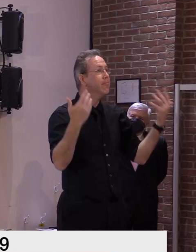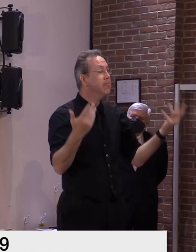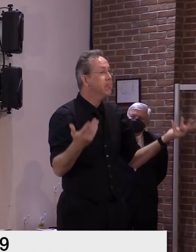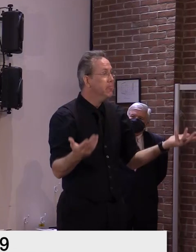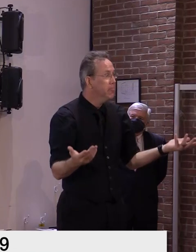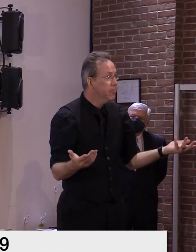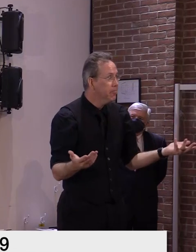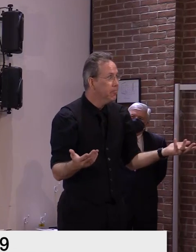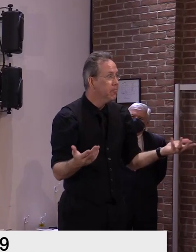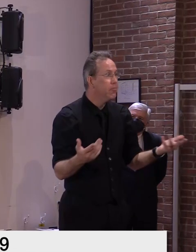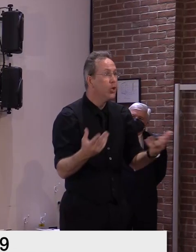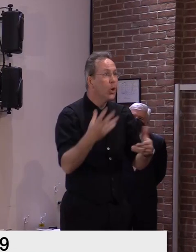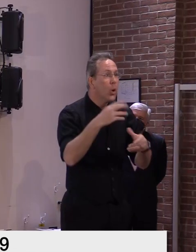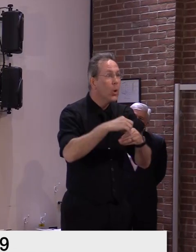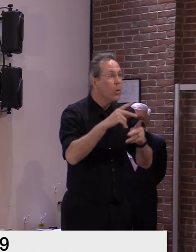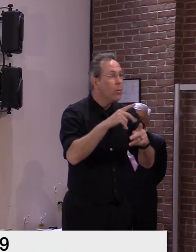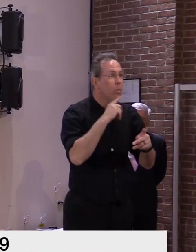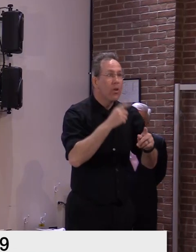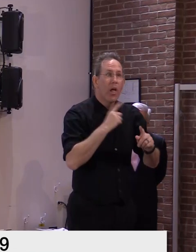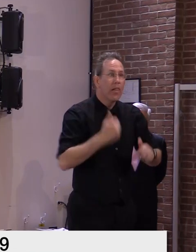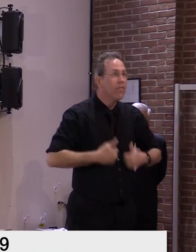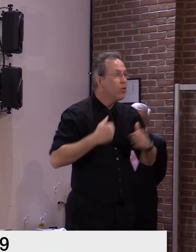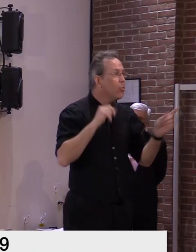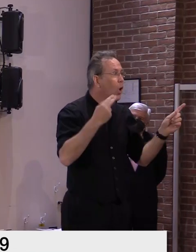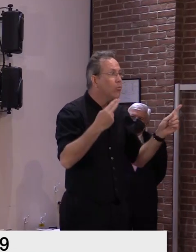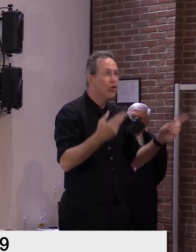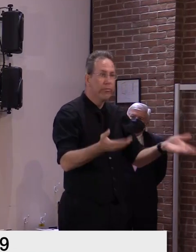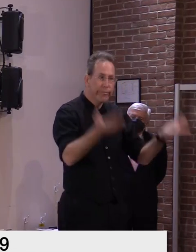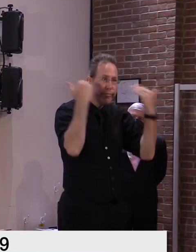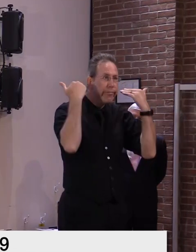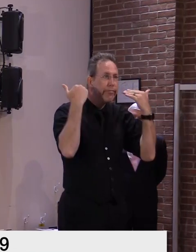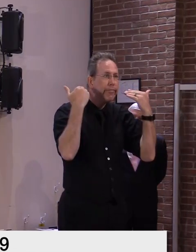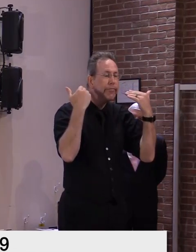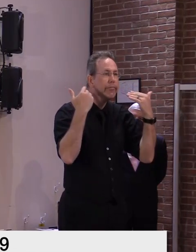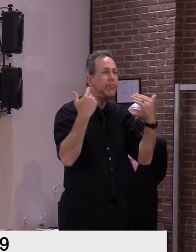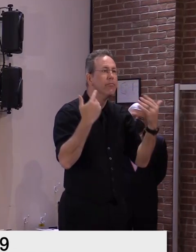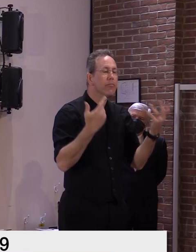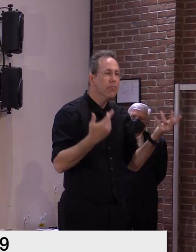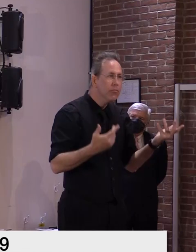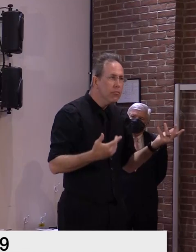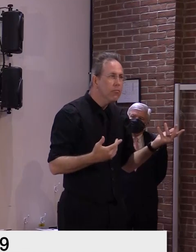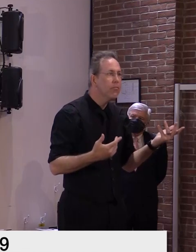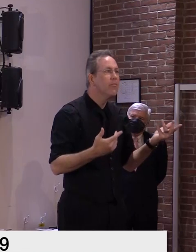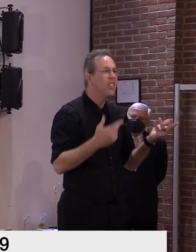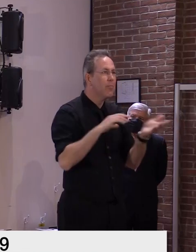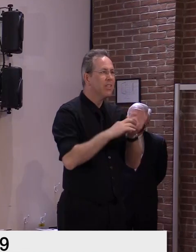including those who are not residents, increases the size,